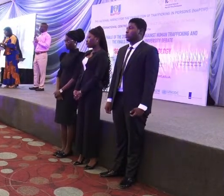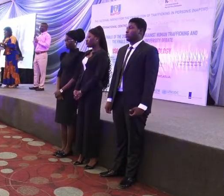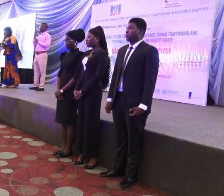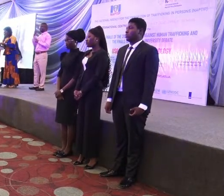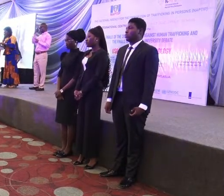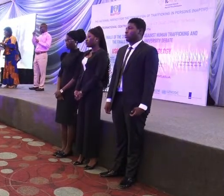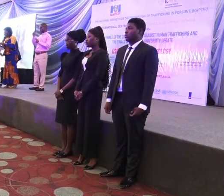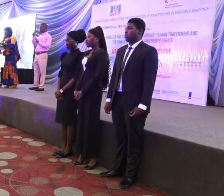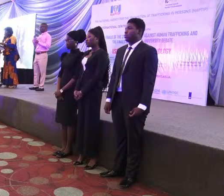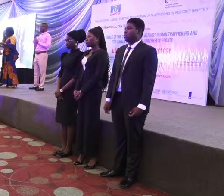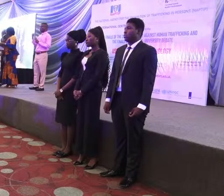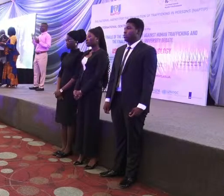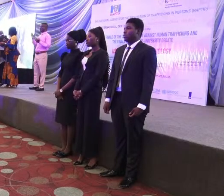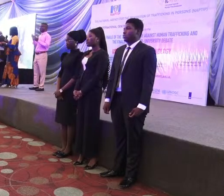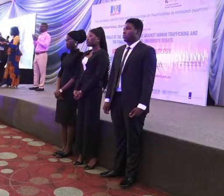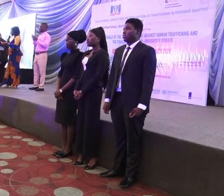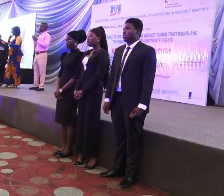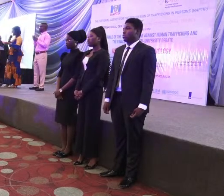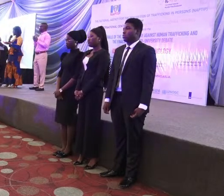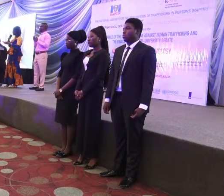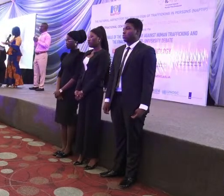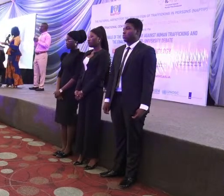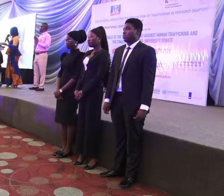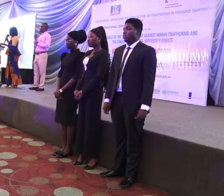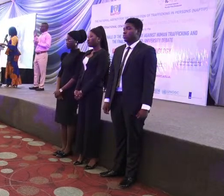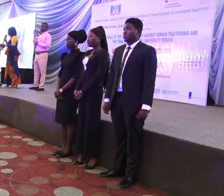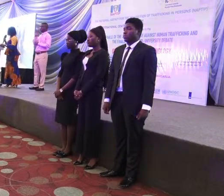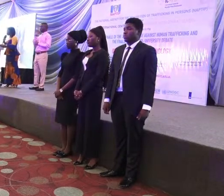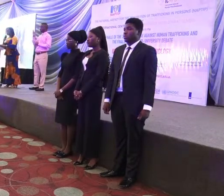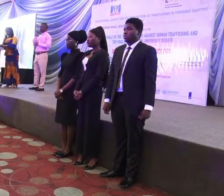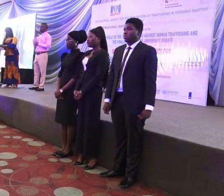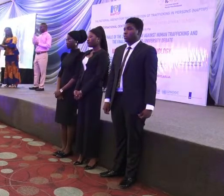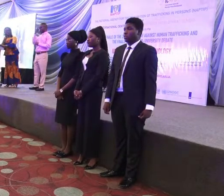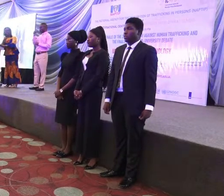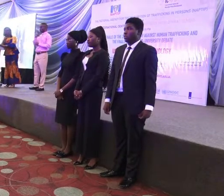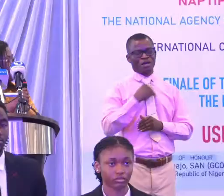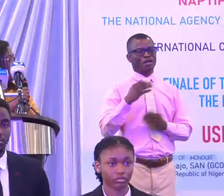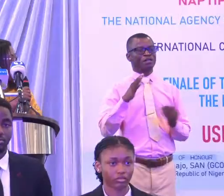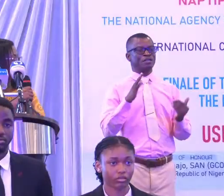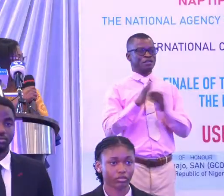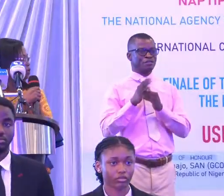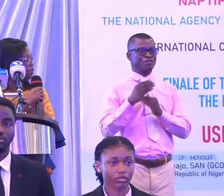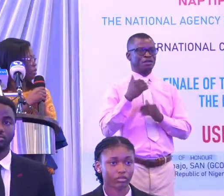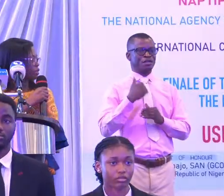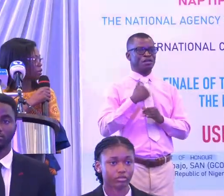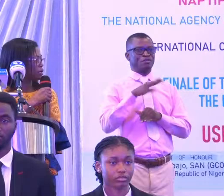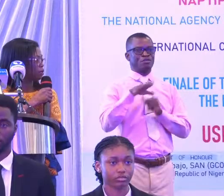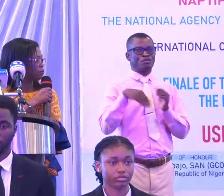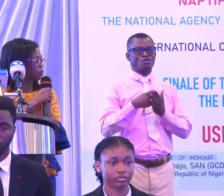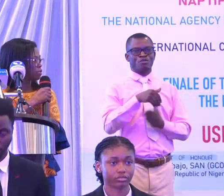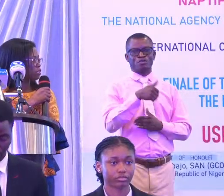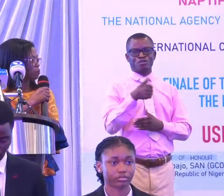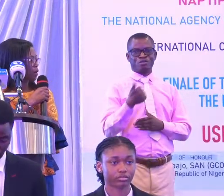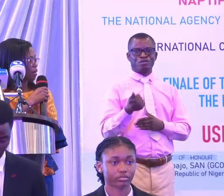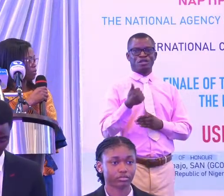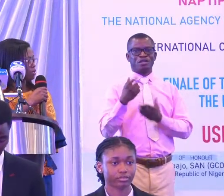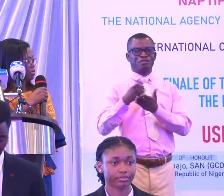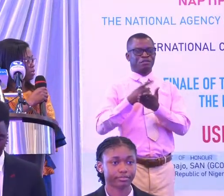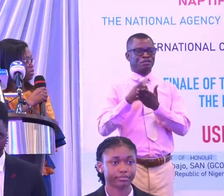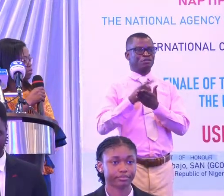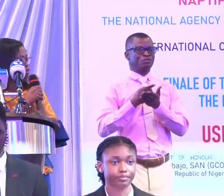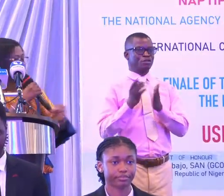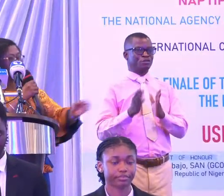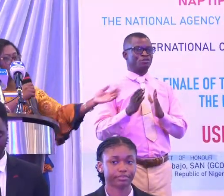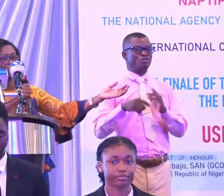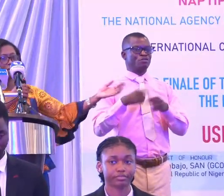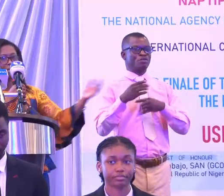against. They're going to be speaking for and against. So we'll just have all the other debaters back to their